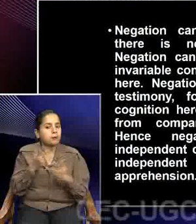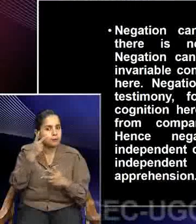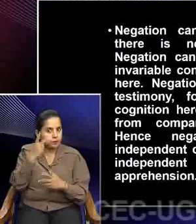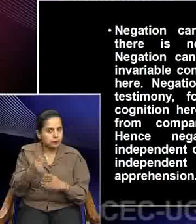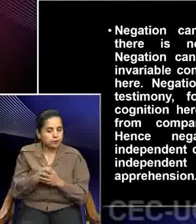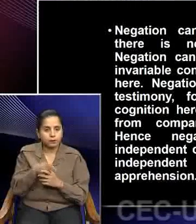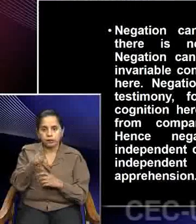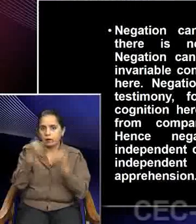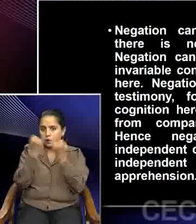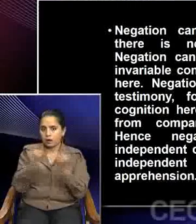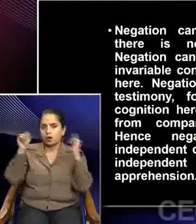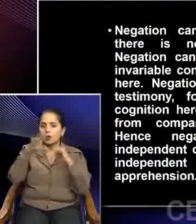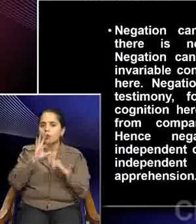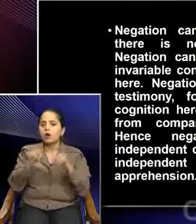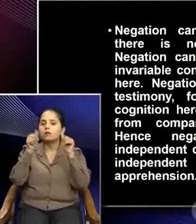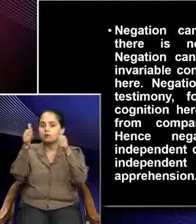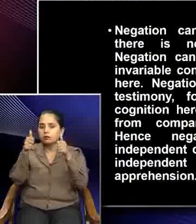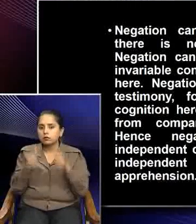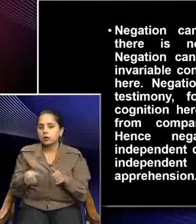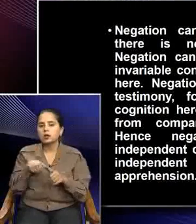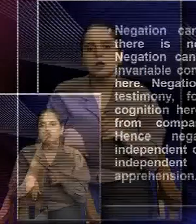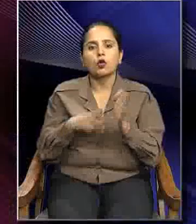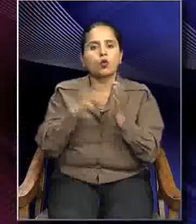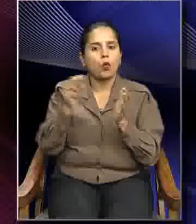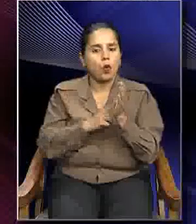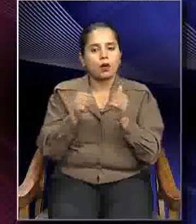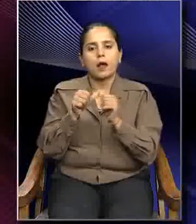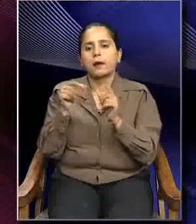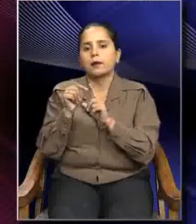an independent praman called non-apprehension.